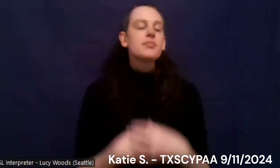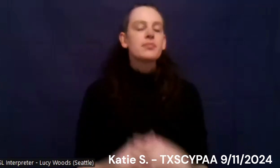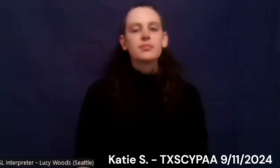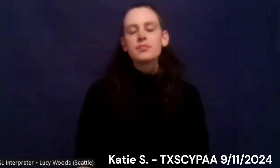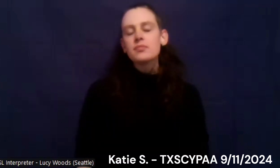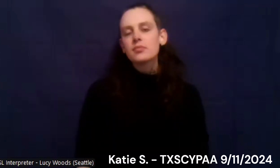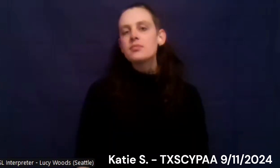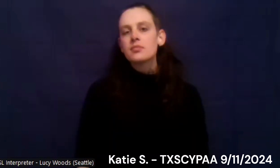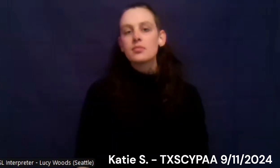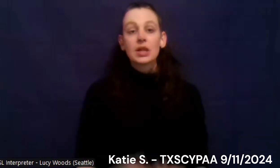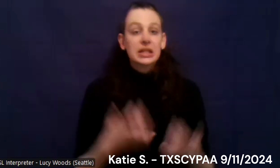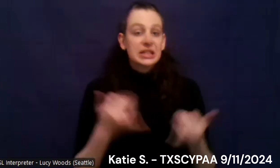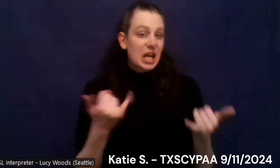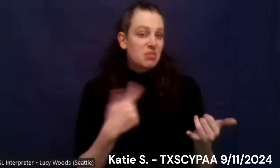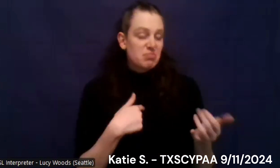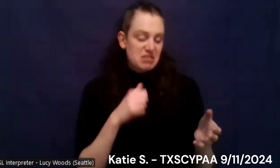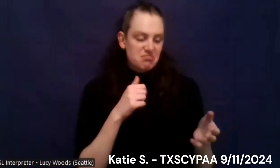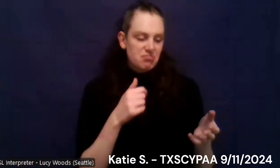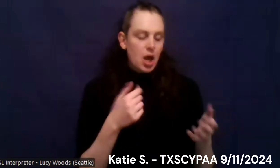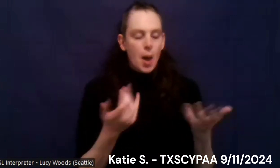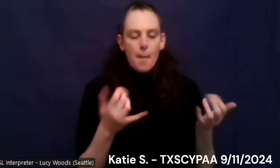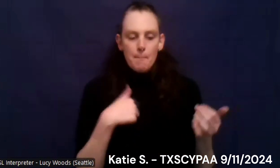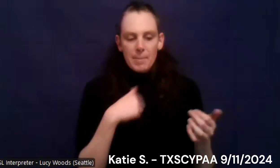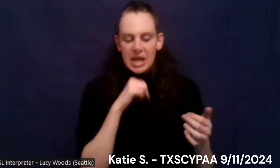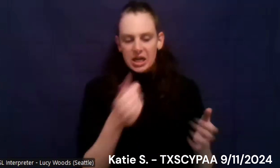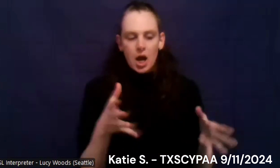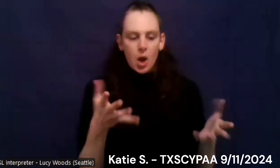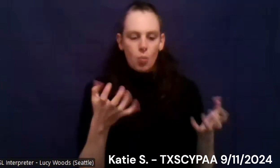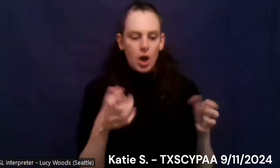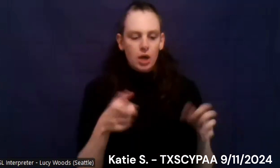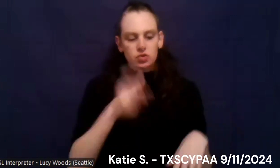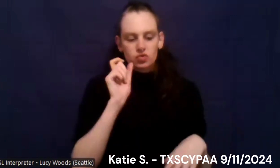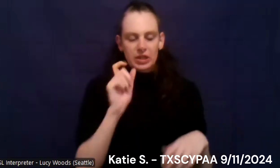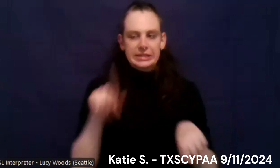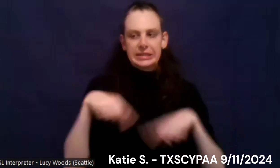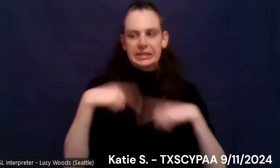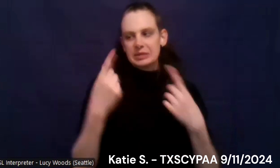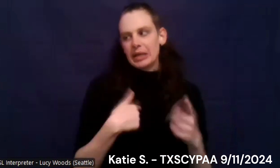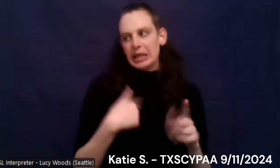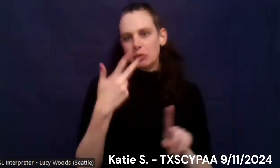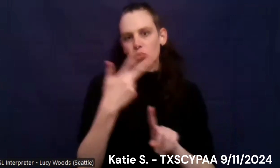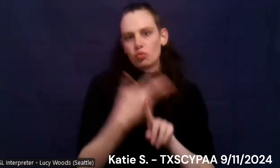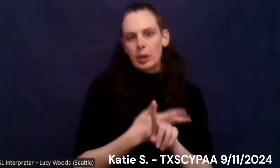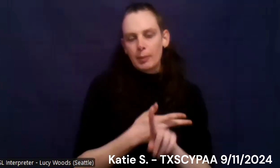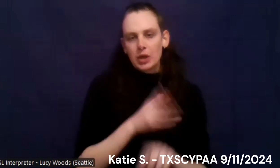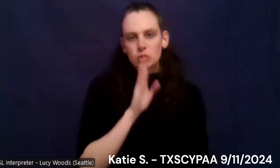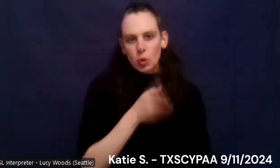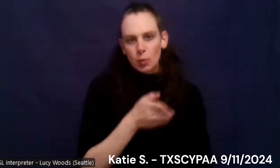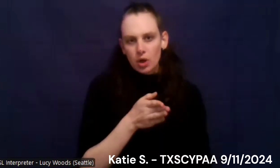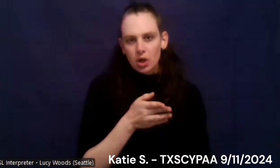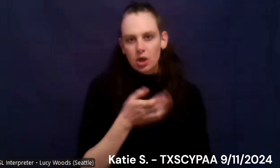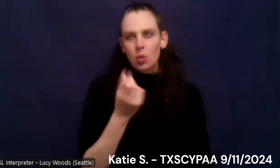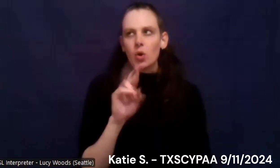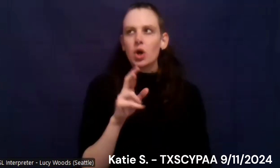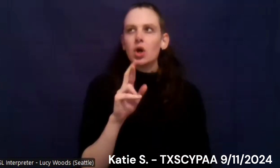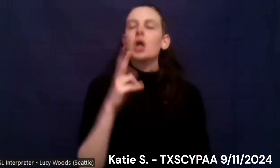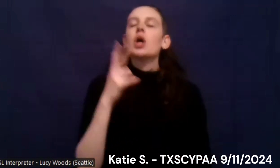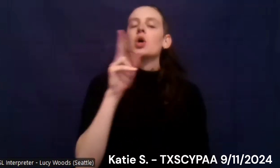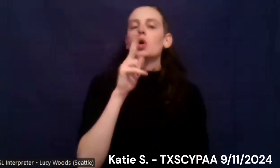haven't wanted to take a drink since I was about 3 months sober, thank goodness, right? Or 3 months since I started the